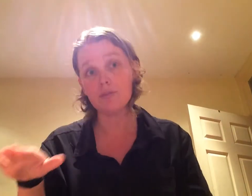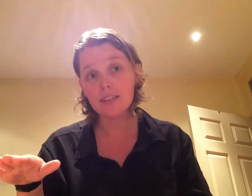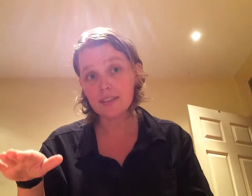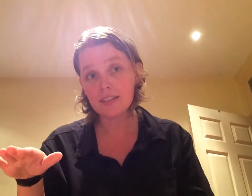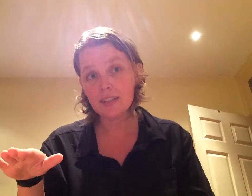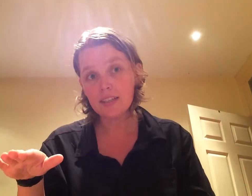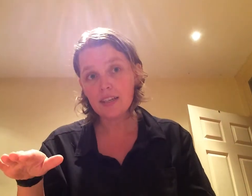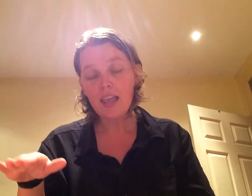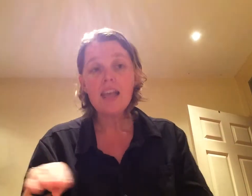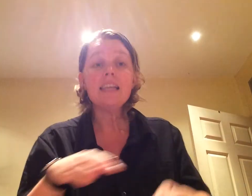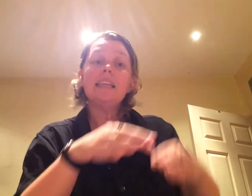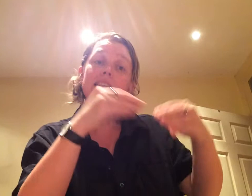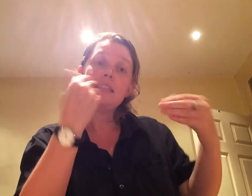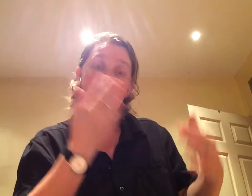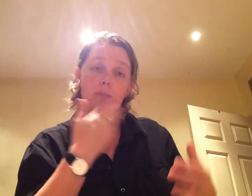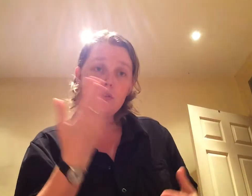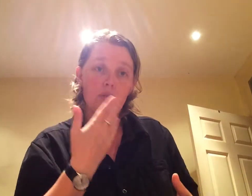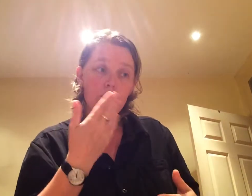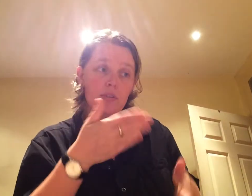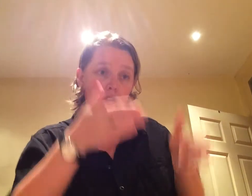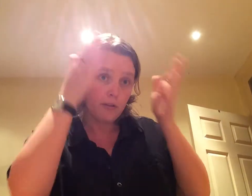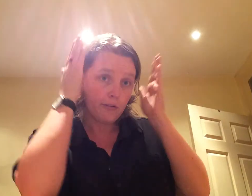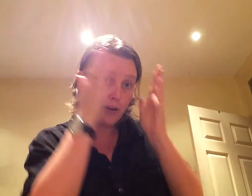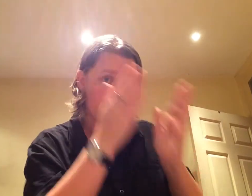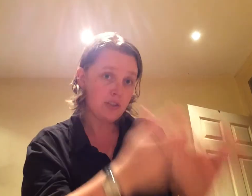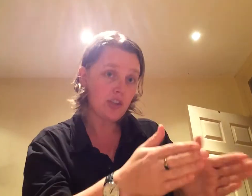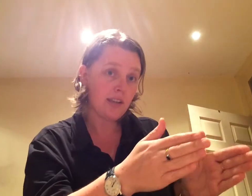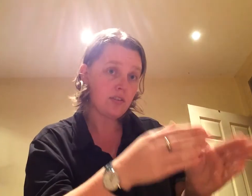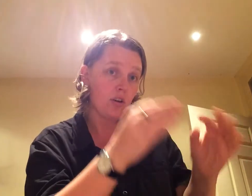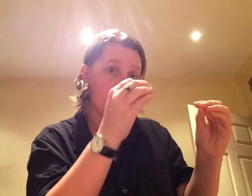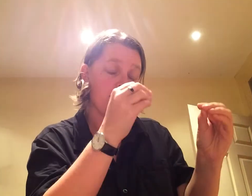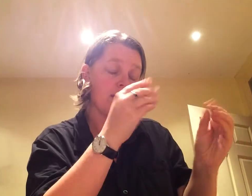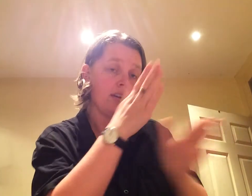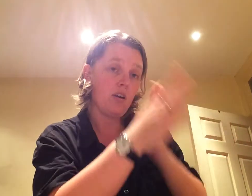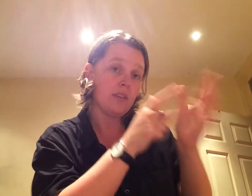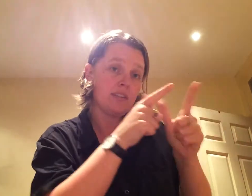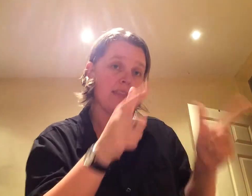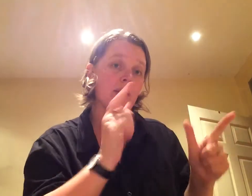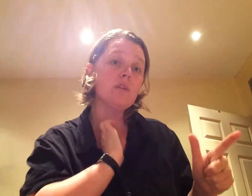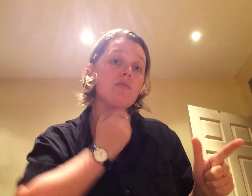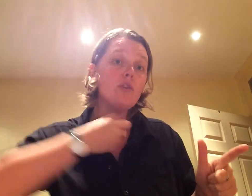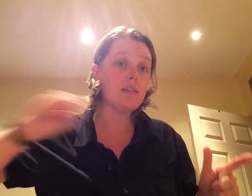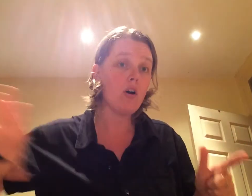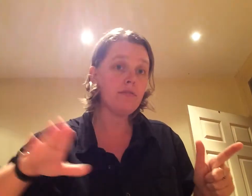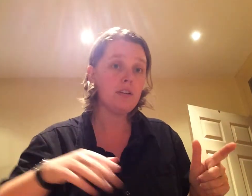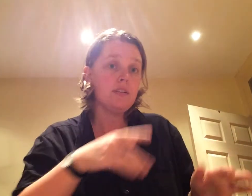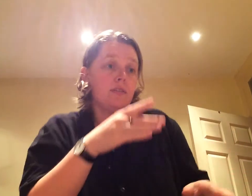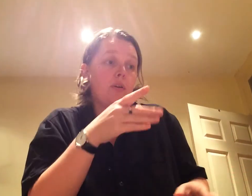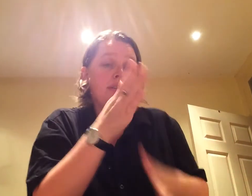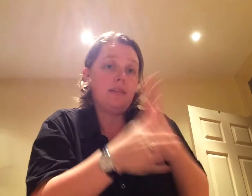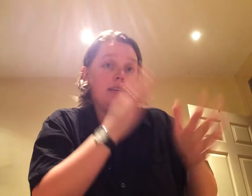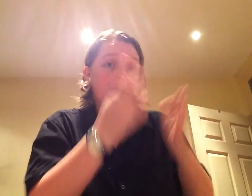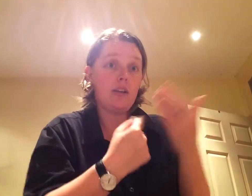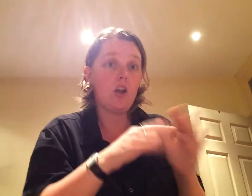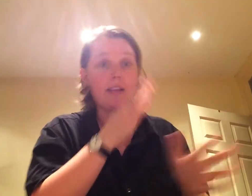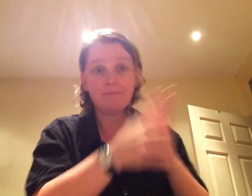children. Some schools focus just on the sign language, voice off, so it's signing only.